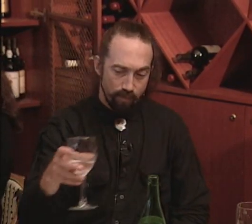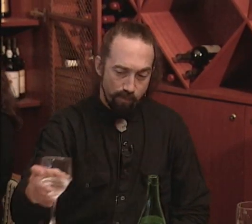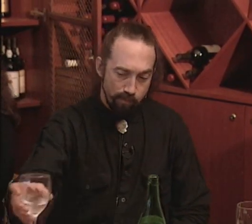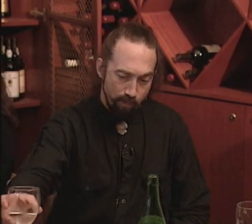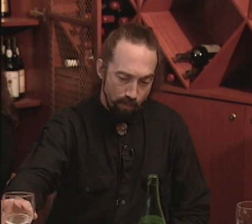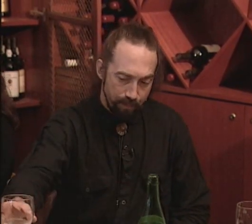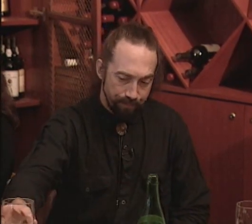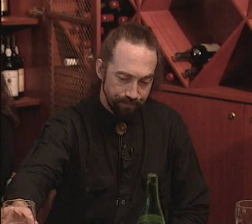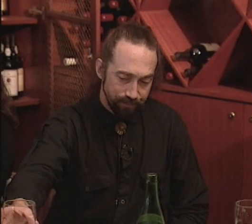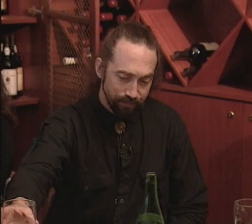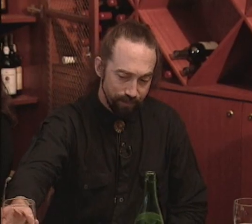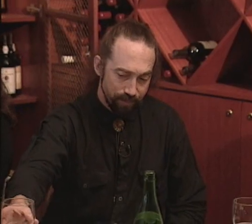on computers,